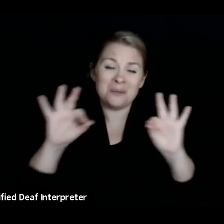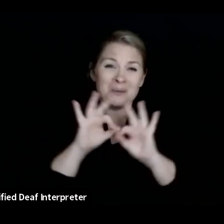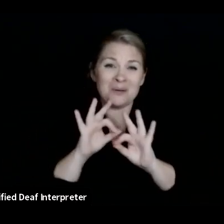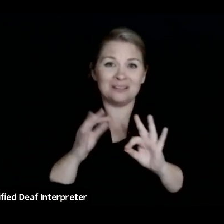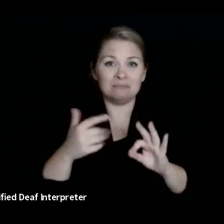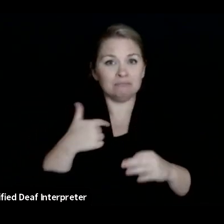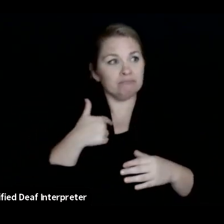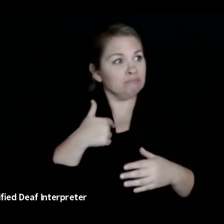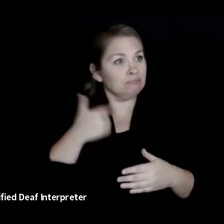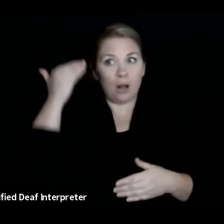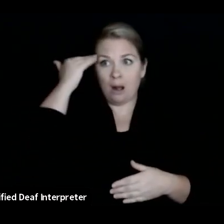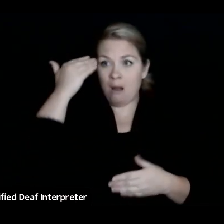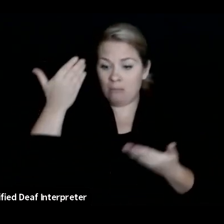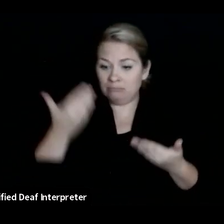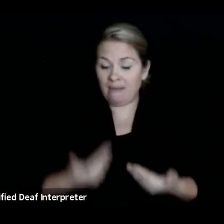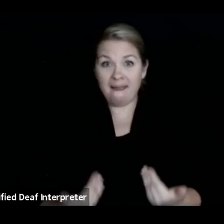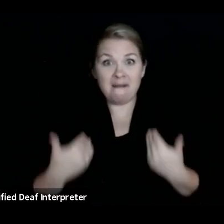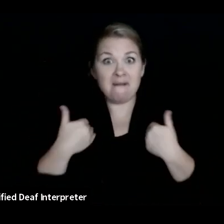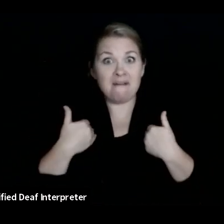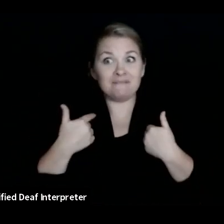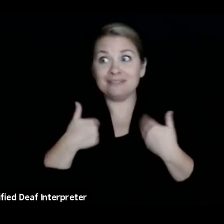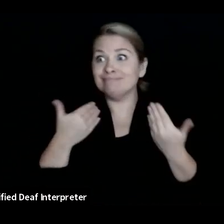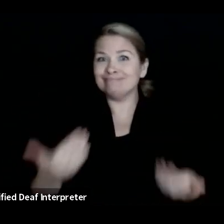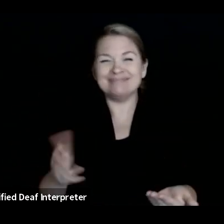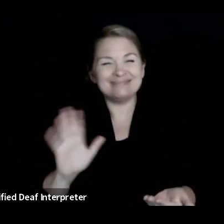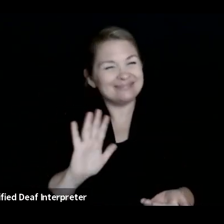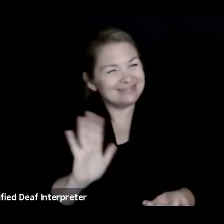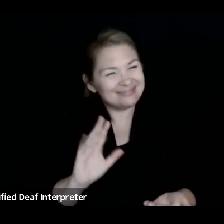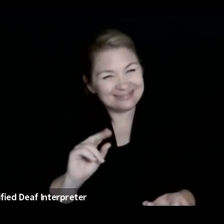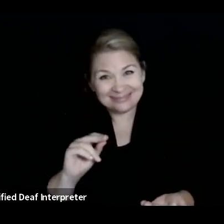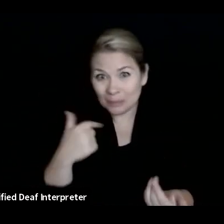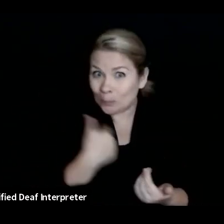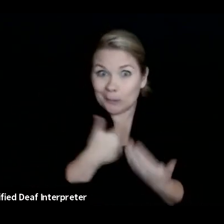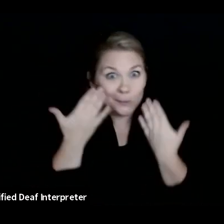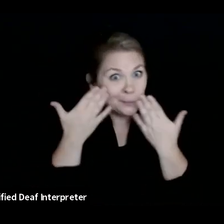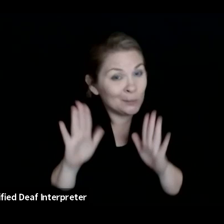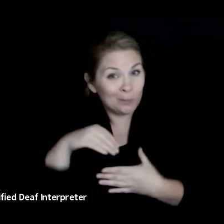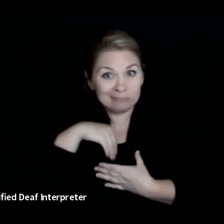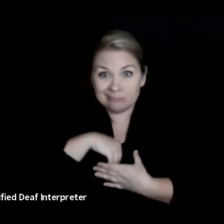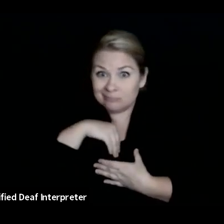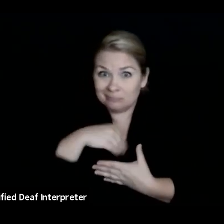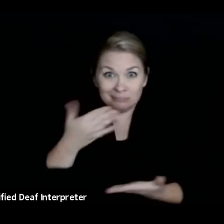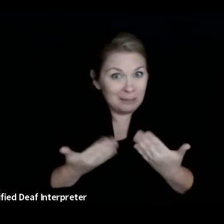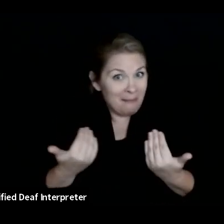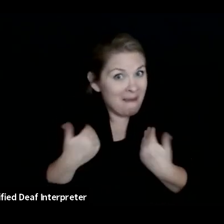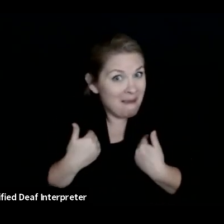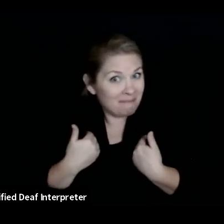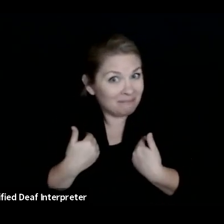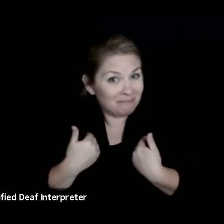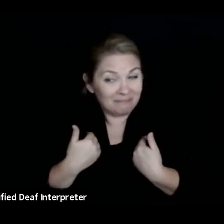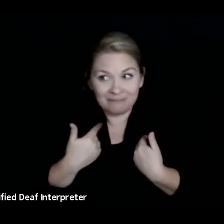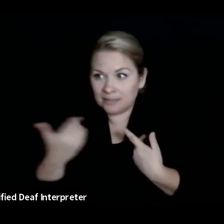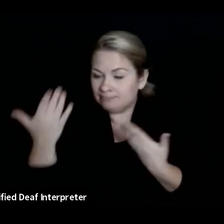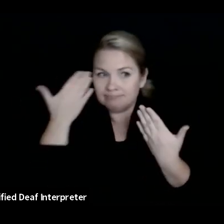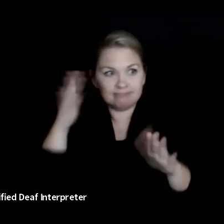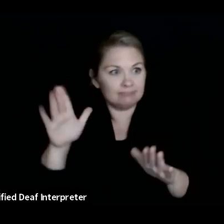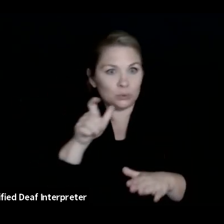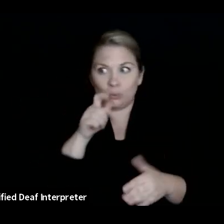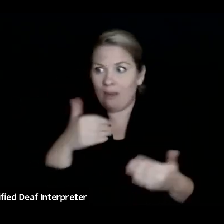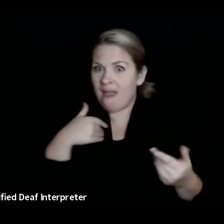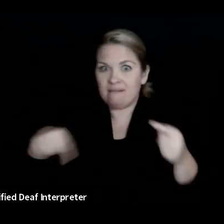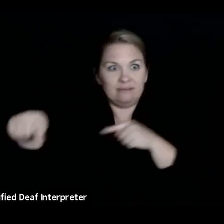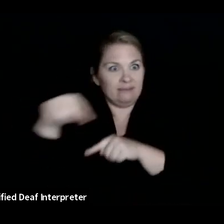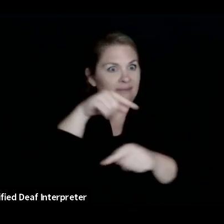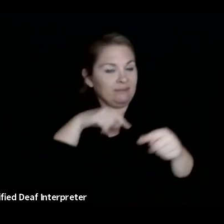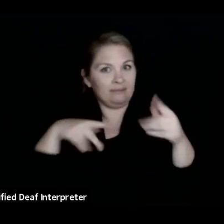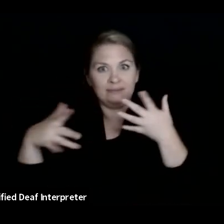is infectious or if you yourself are infectious. So I think the important message in terms of asymptomatic, the